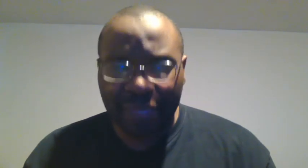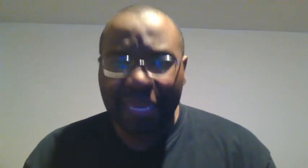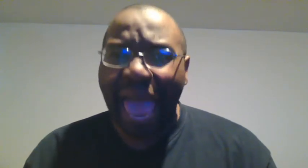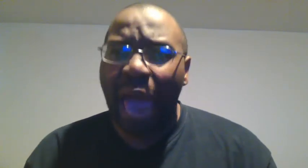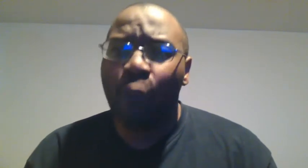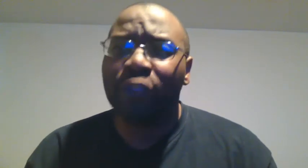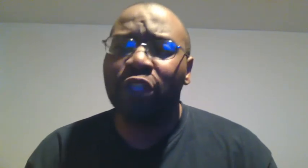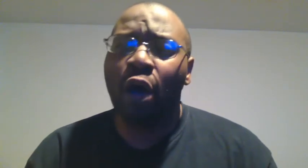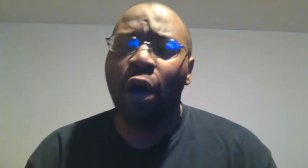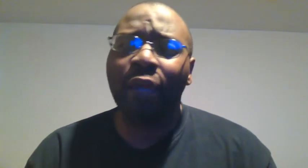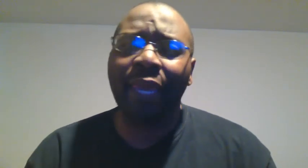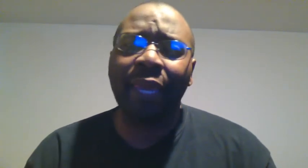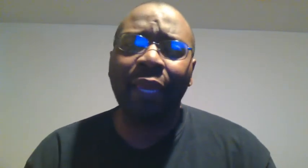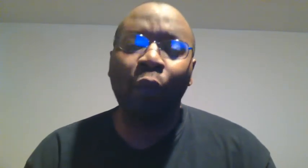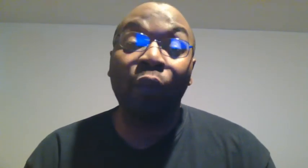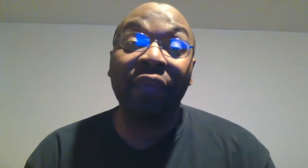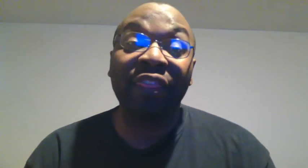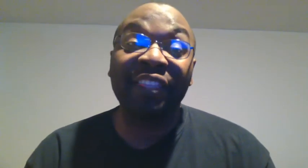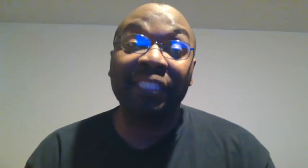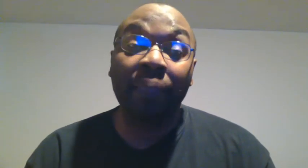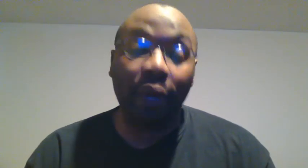I was talking with someone,